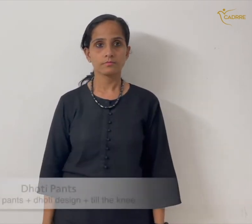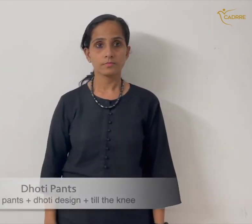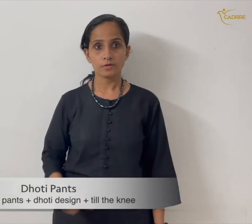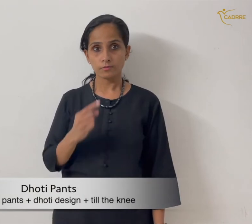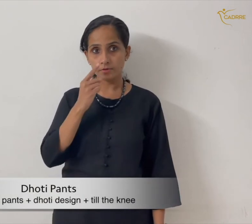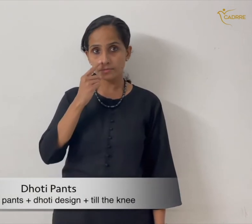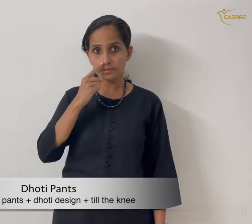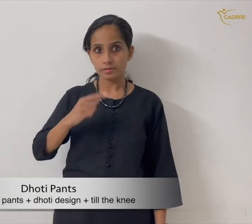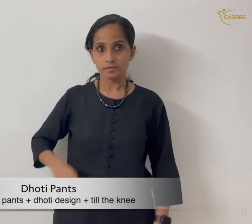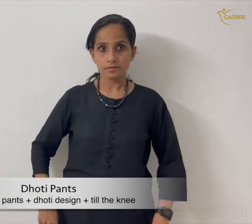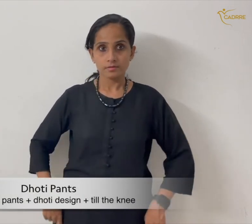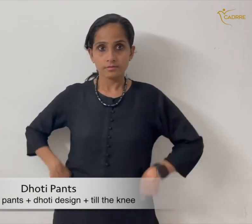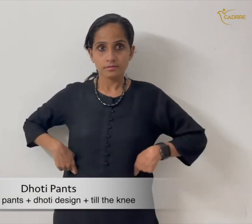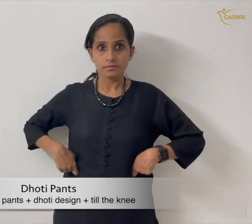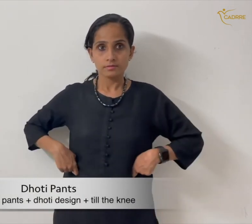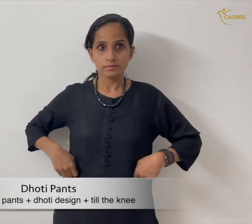Dhoti pants.